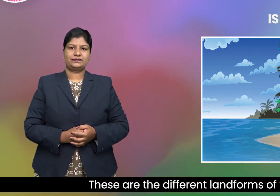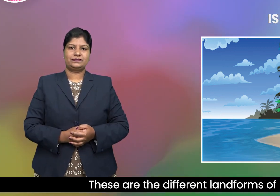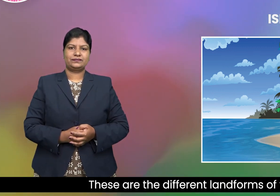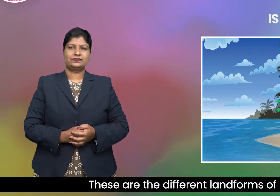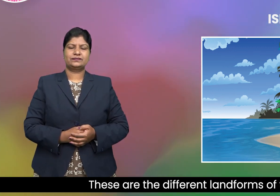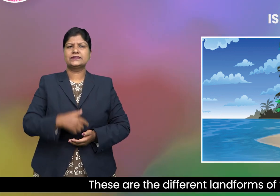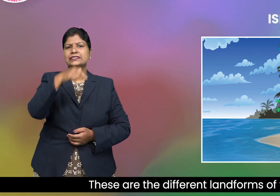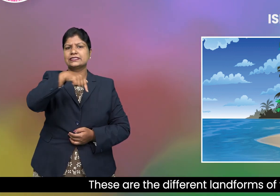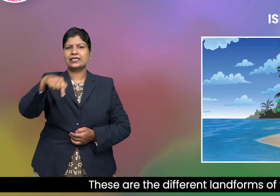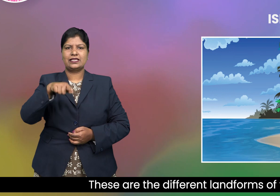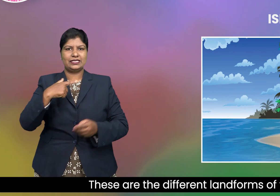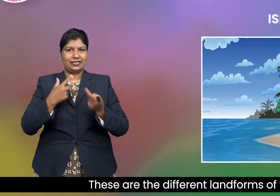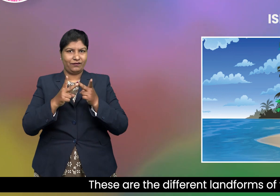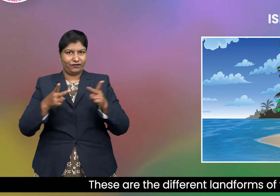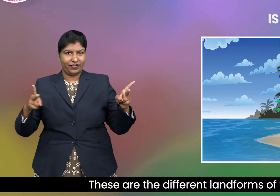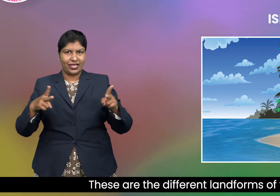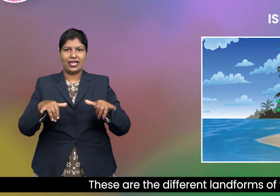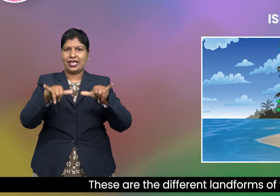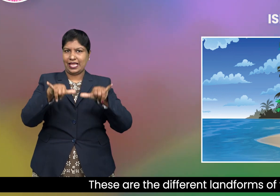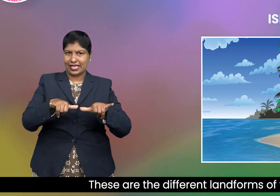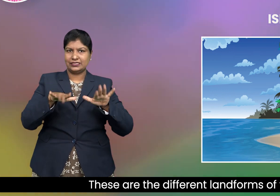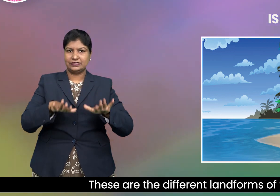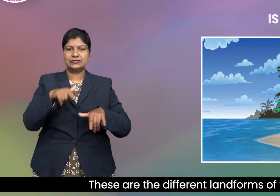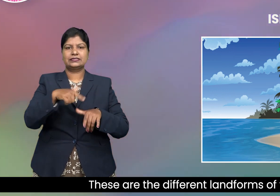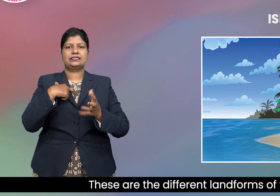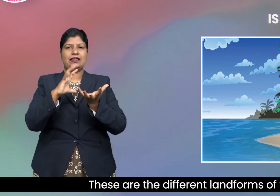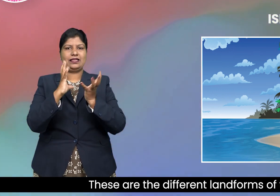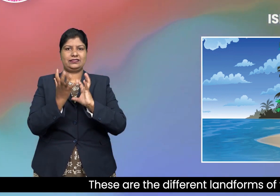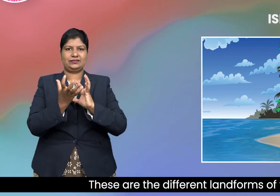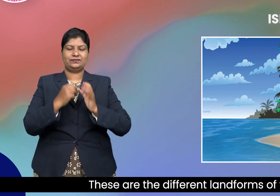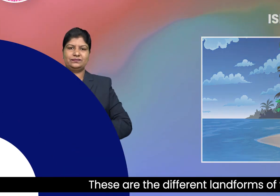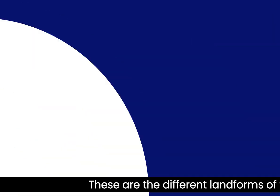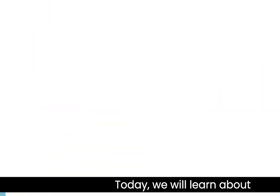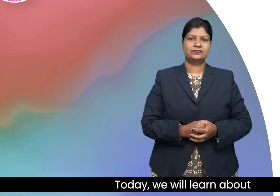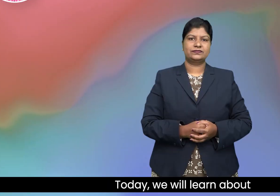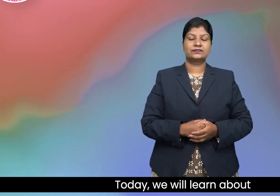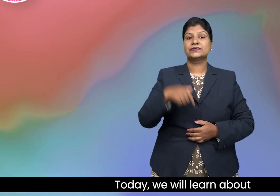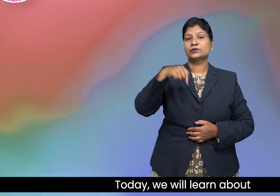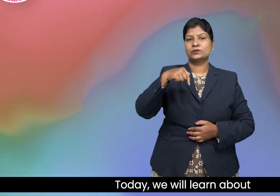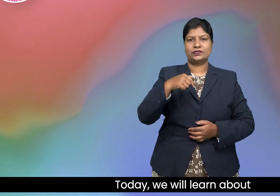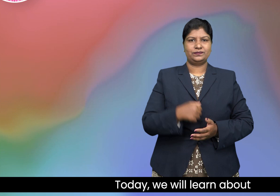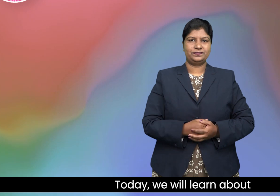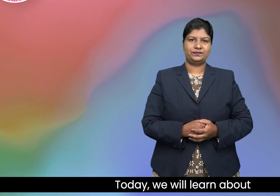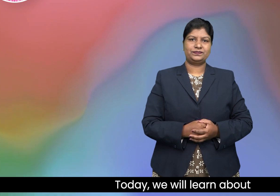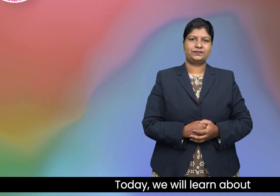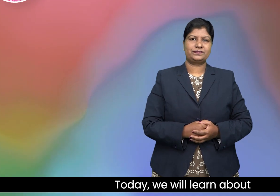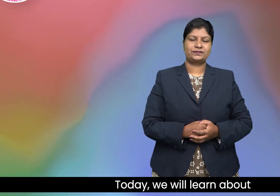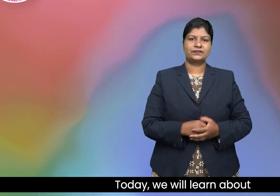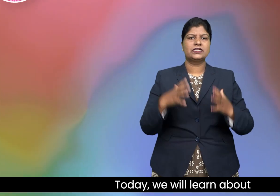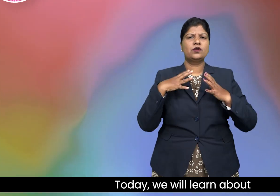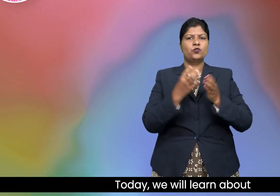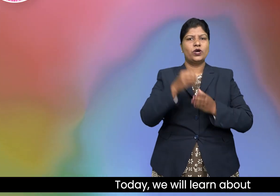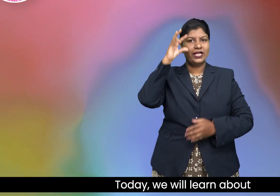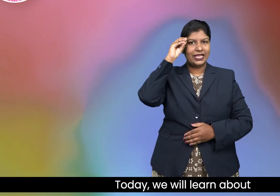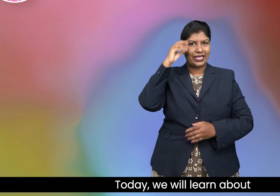These are the different landforms of the earth. Today, we will